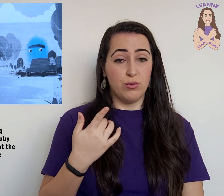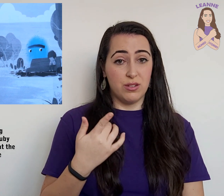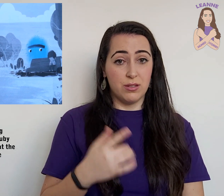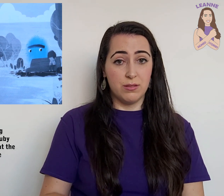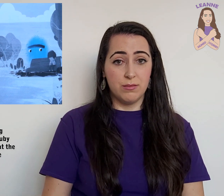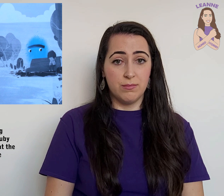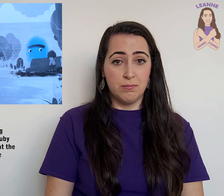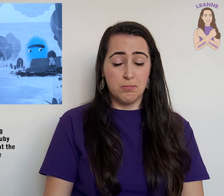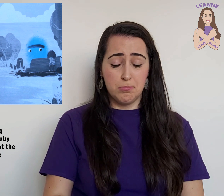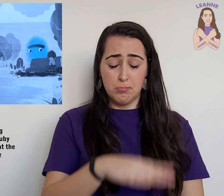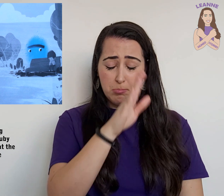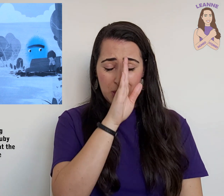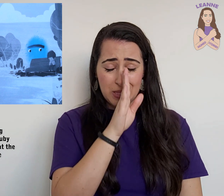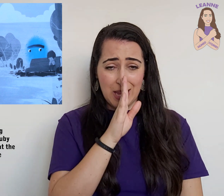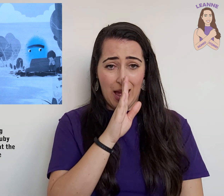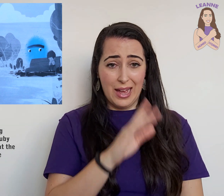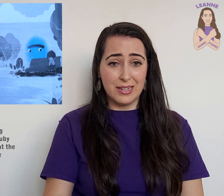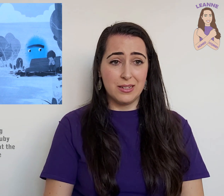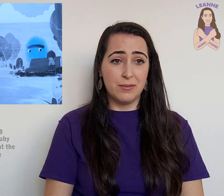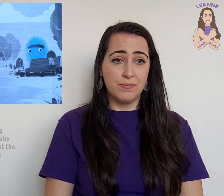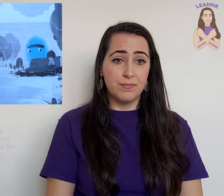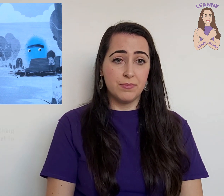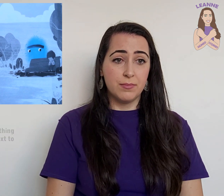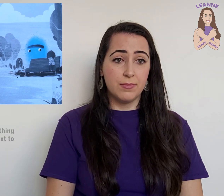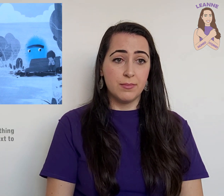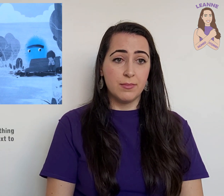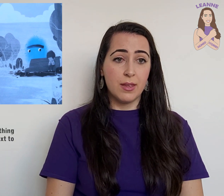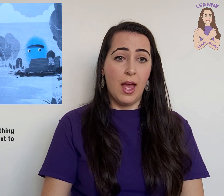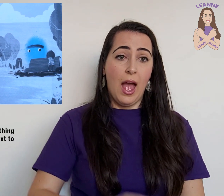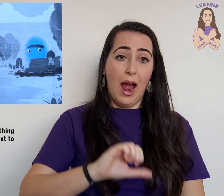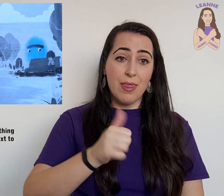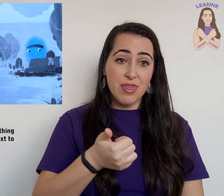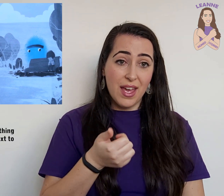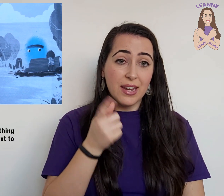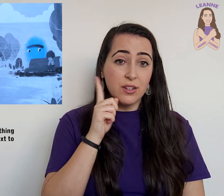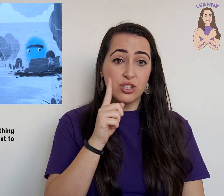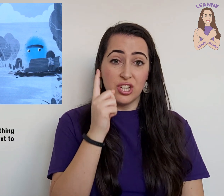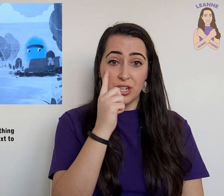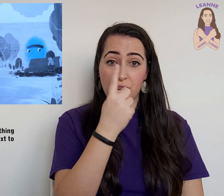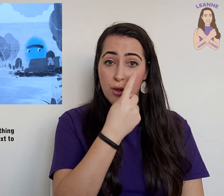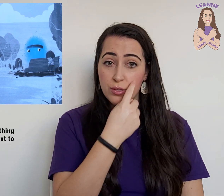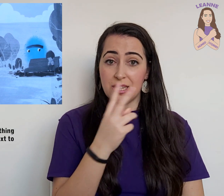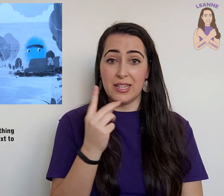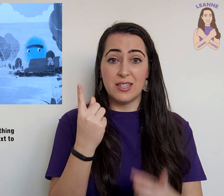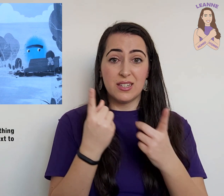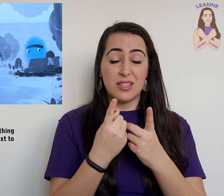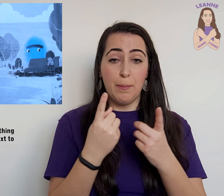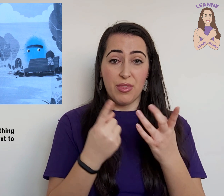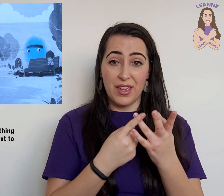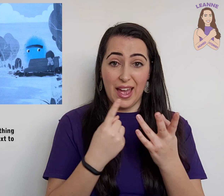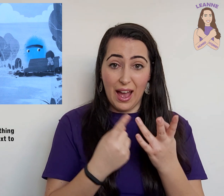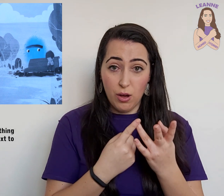felt. Sad. And then she noticed something